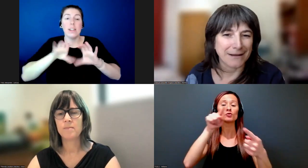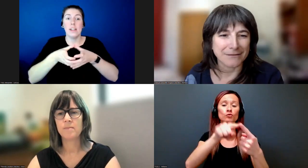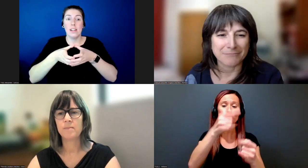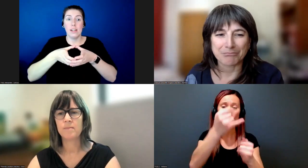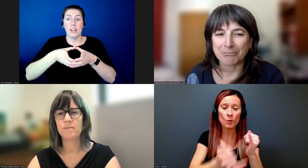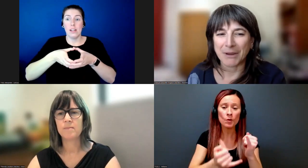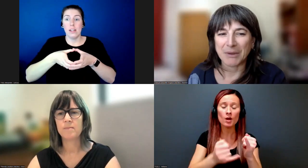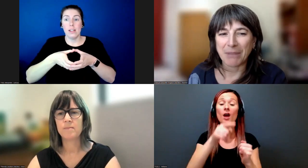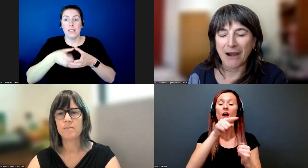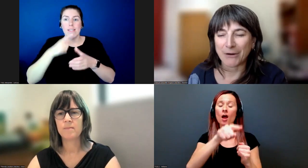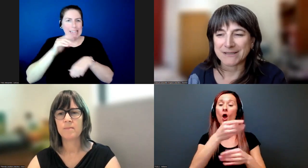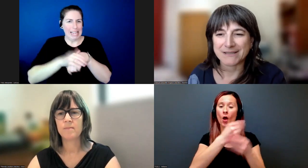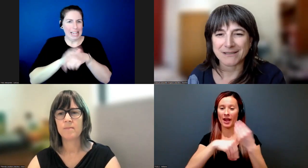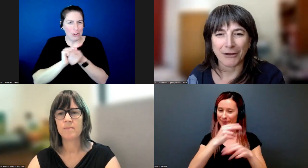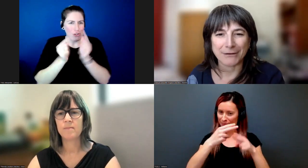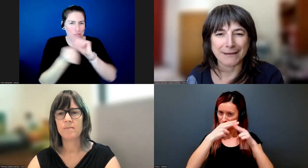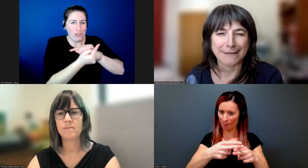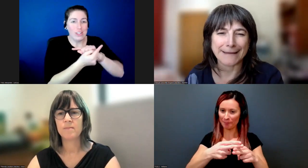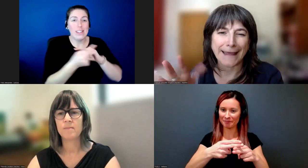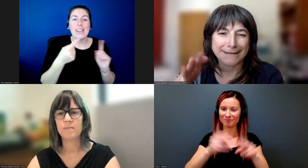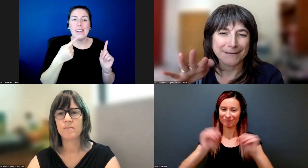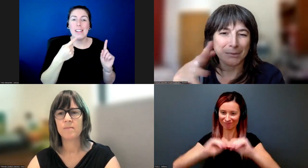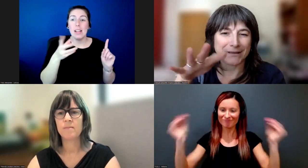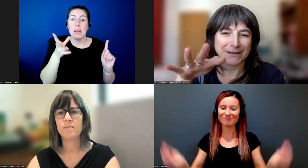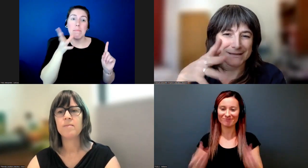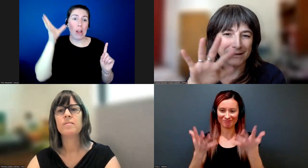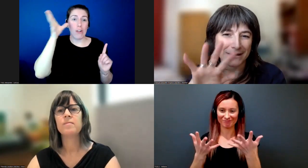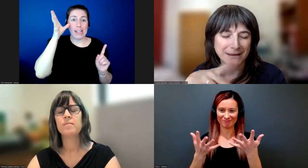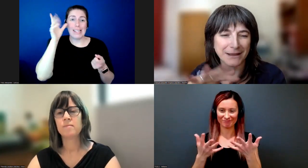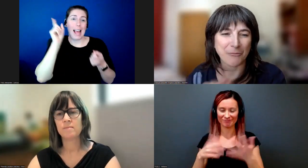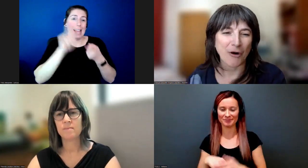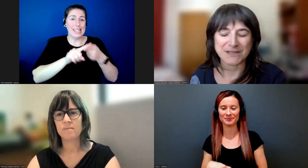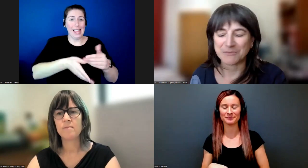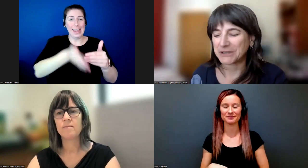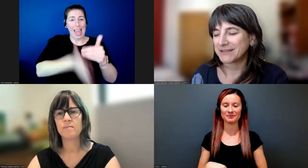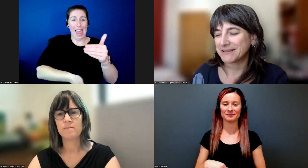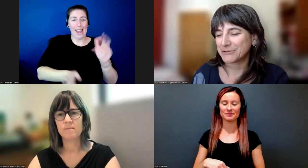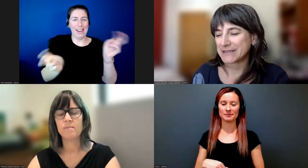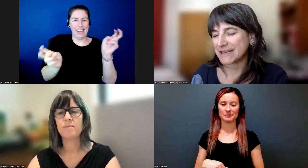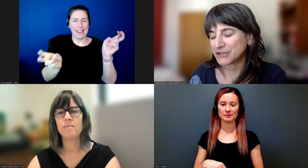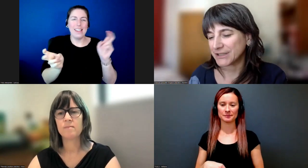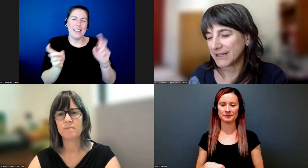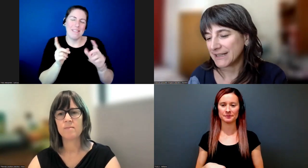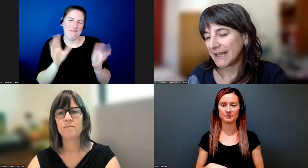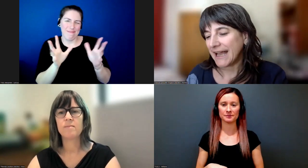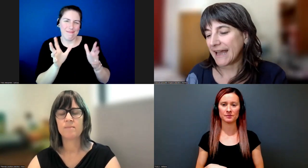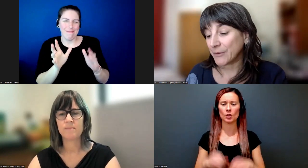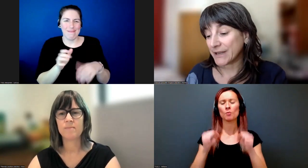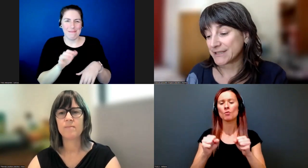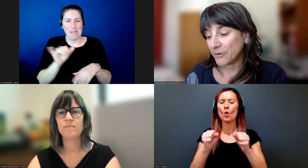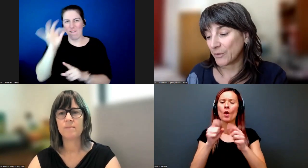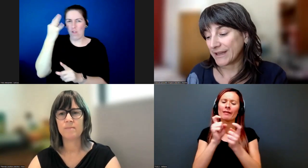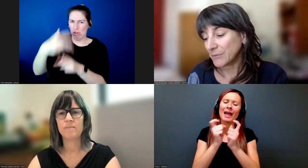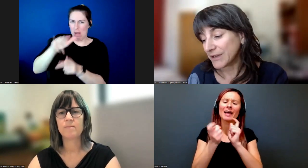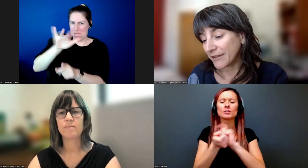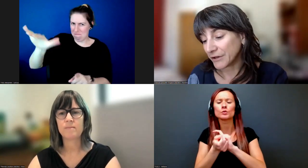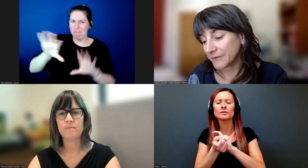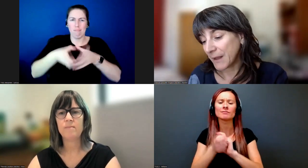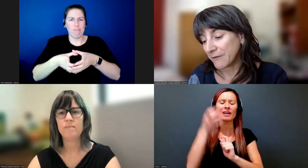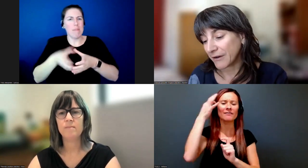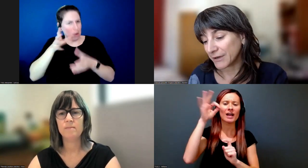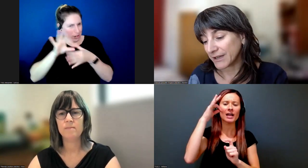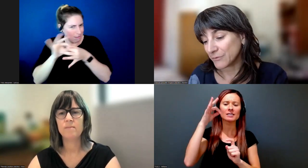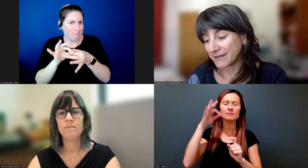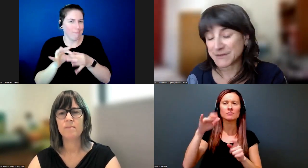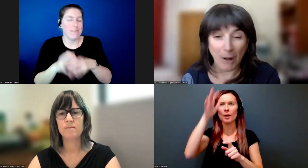translated like maybe parents until the end, but it's like an approximate translation. Anyway, so we came together,